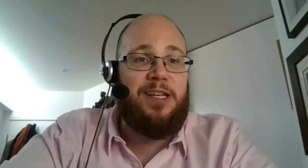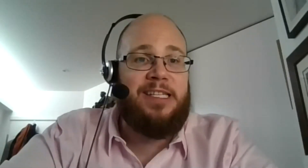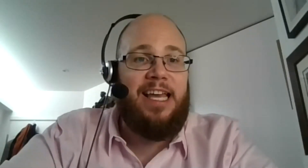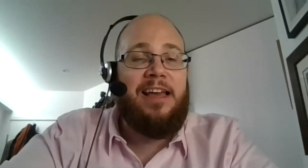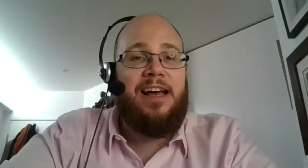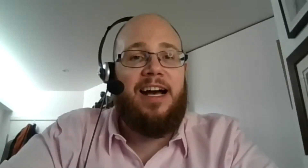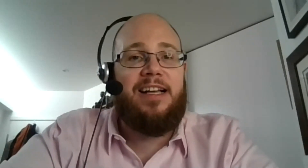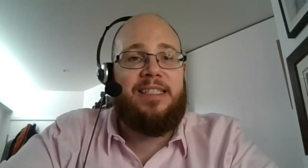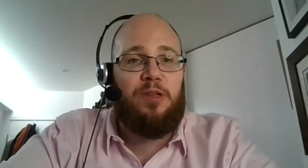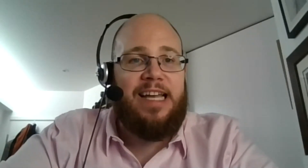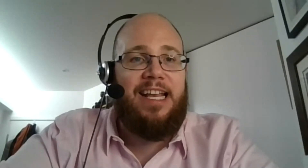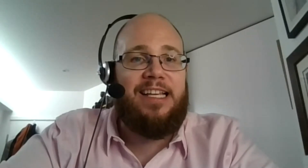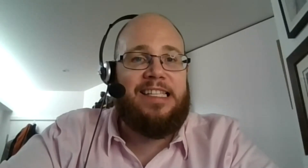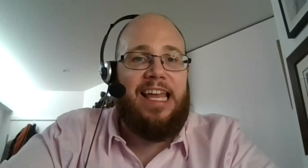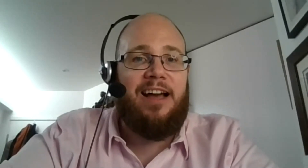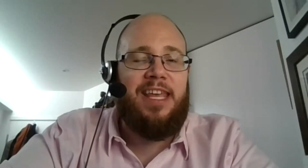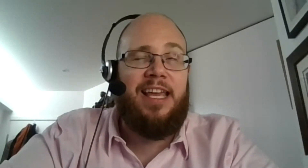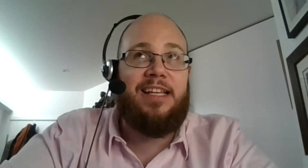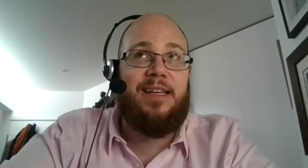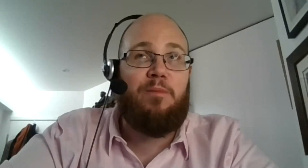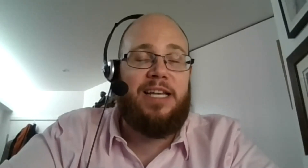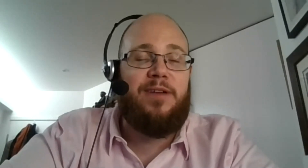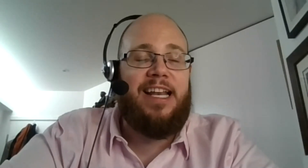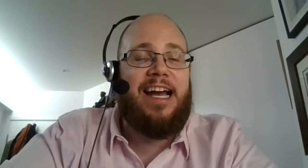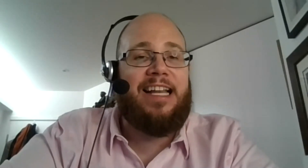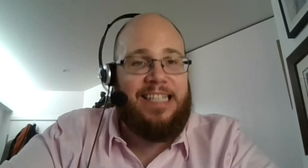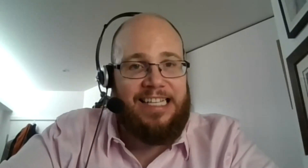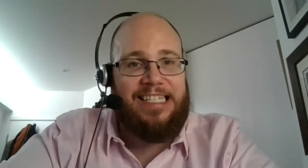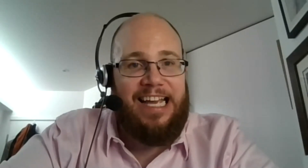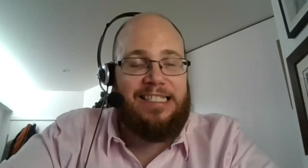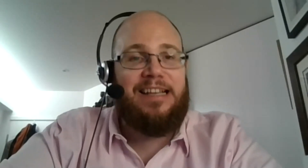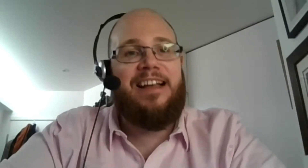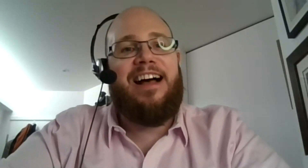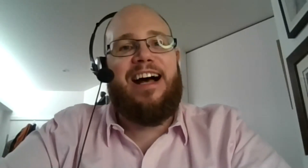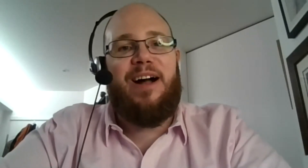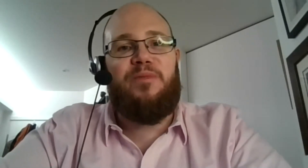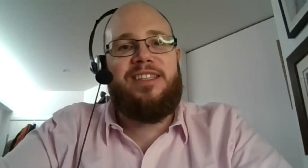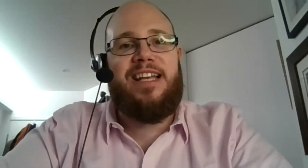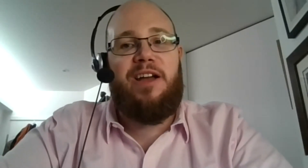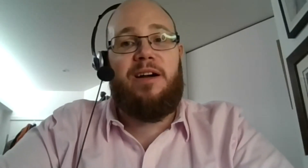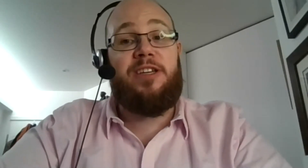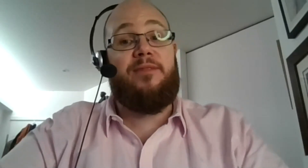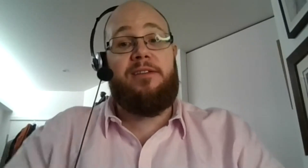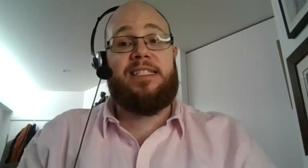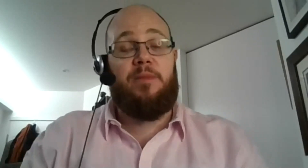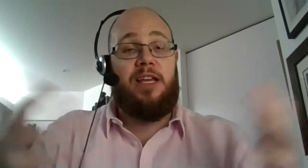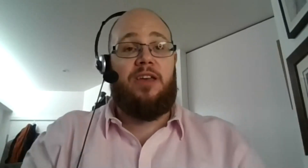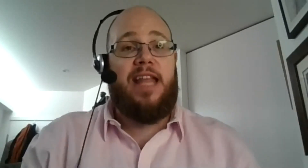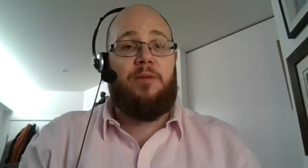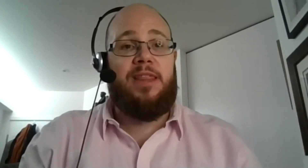community simultaneously. I think it's in Mandarin and Cantonese. So I'm doing a very similar Q&A with them,